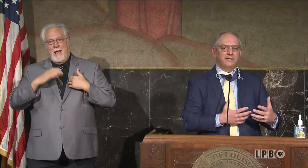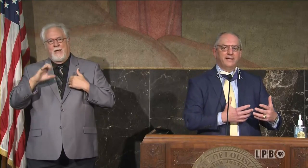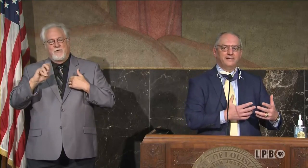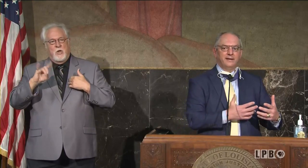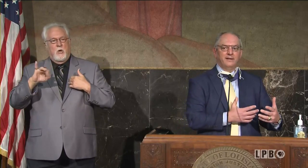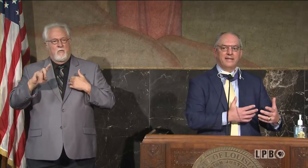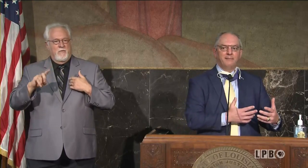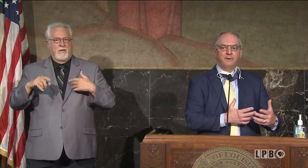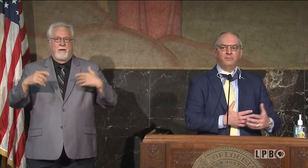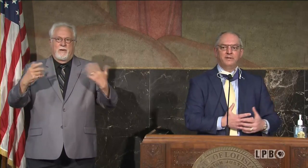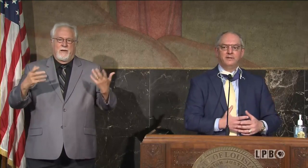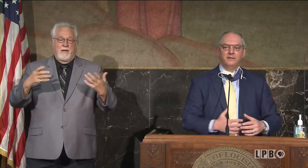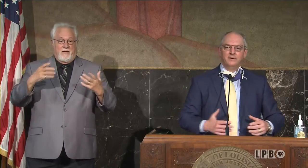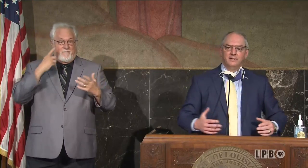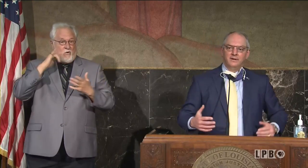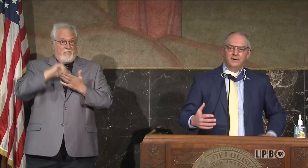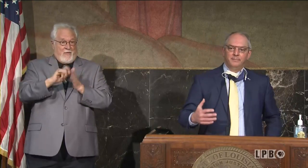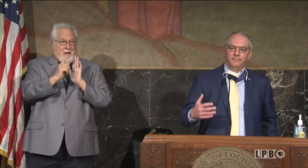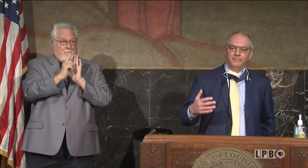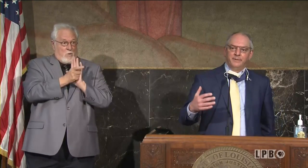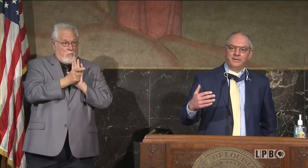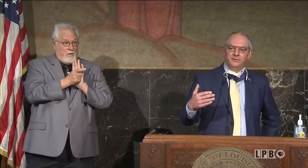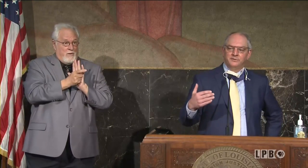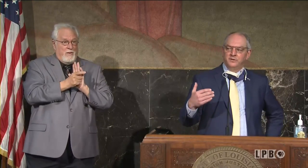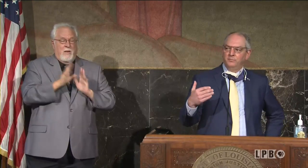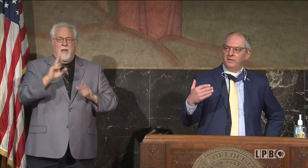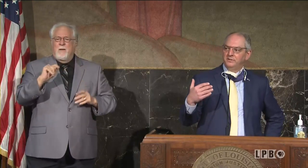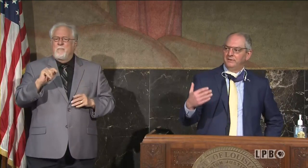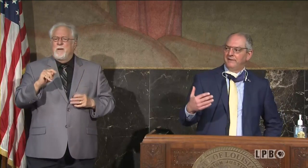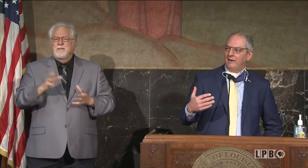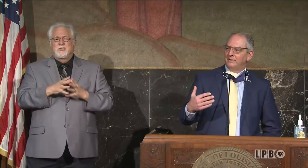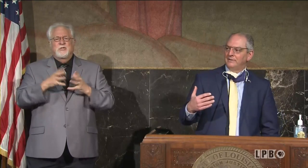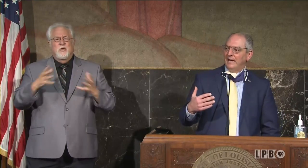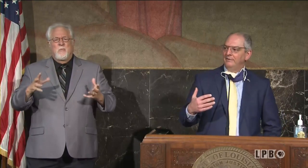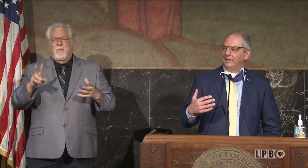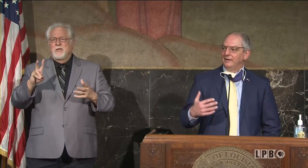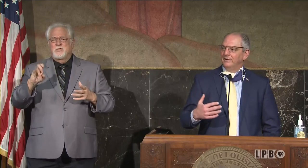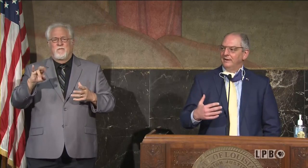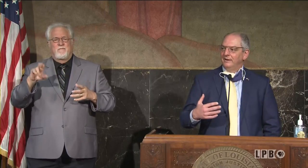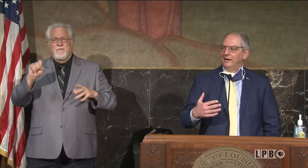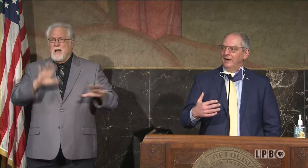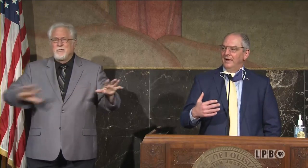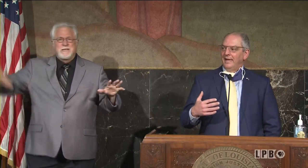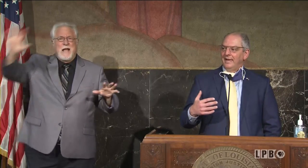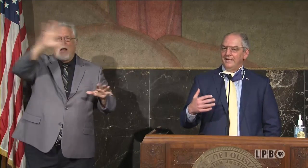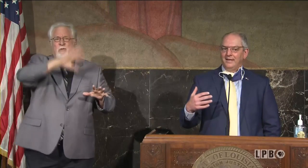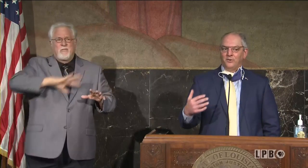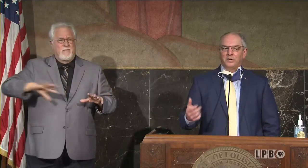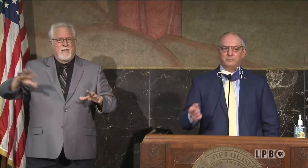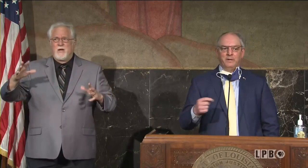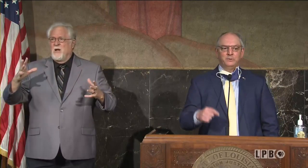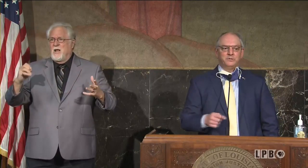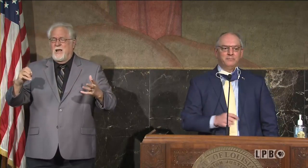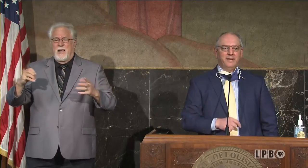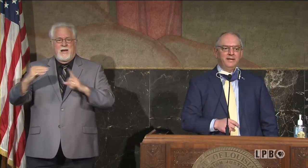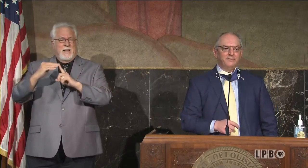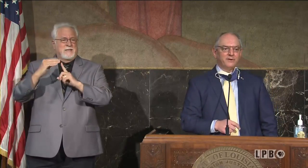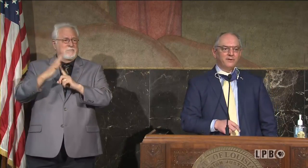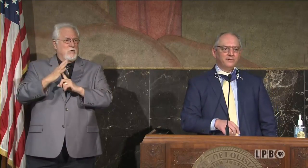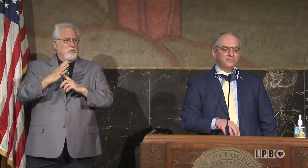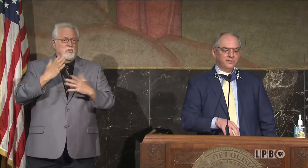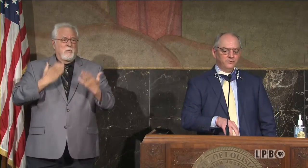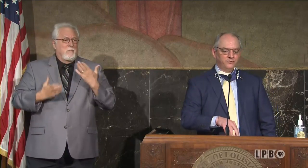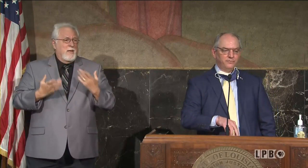as best they can tell at that moment. But there's so much of the virus out there, and your exposure may